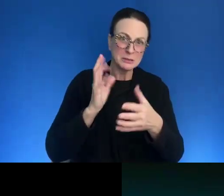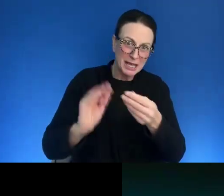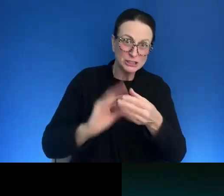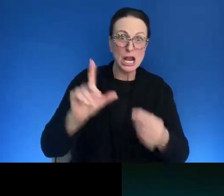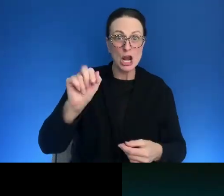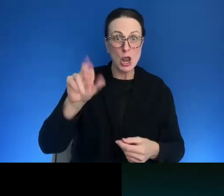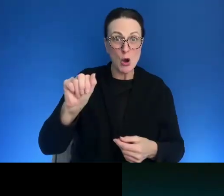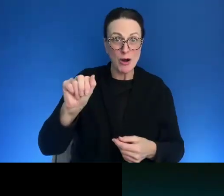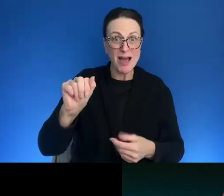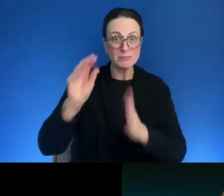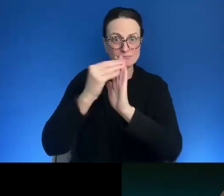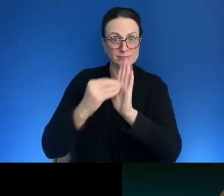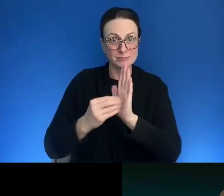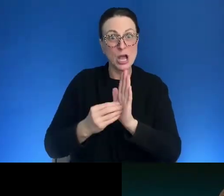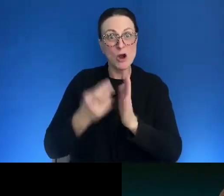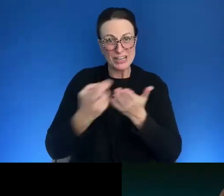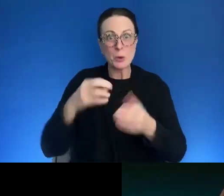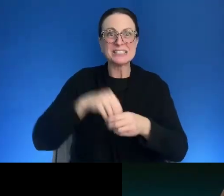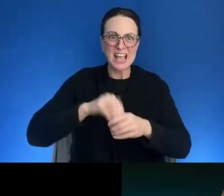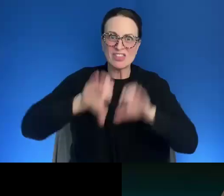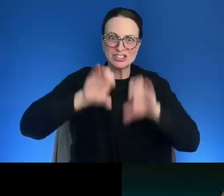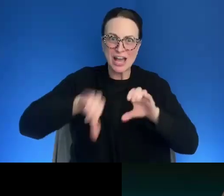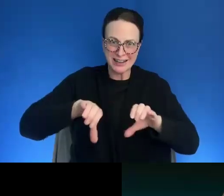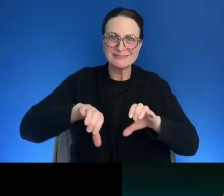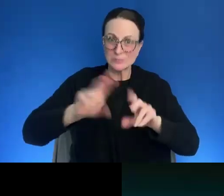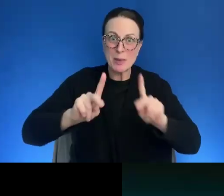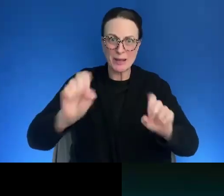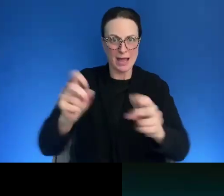that resource list of yours in the Oh, chat good. so Okay.